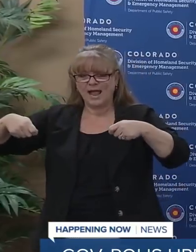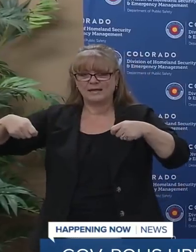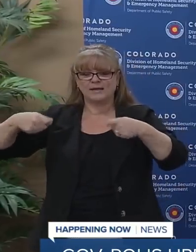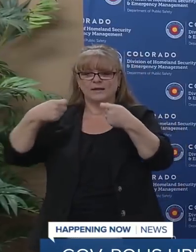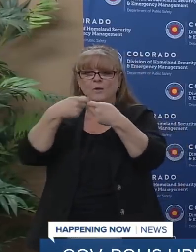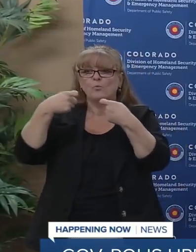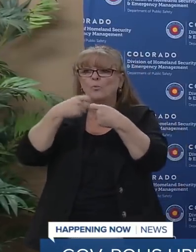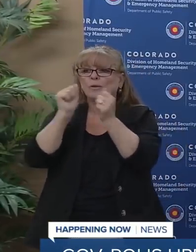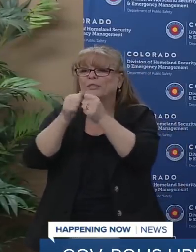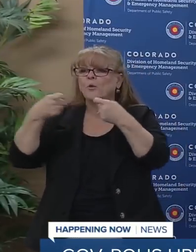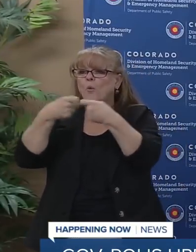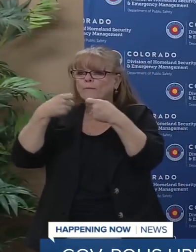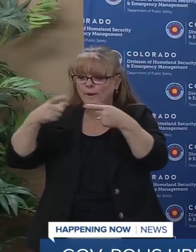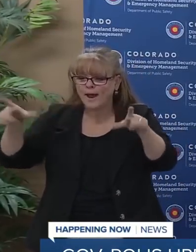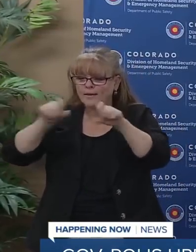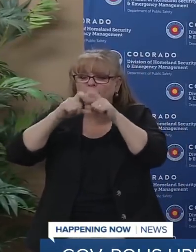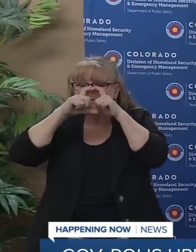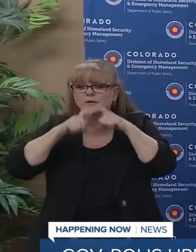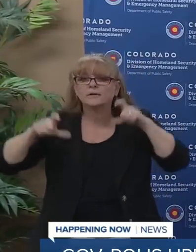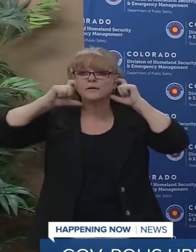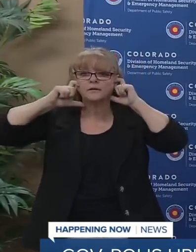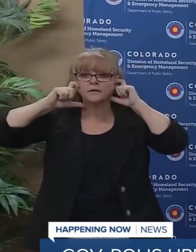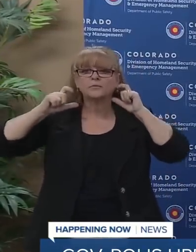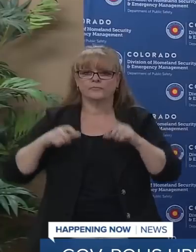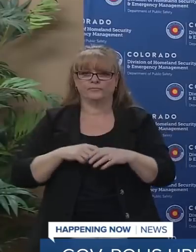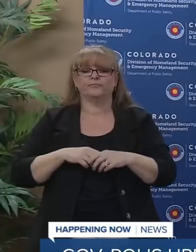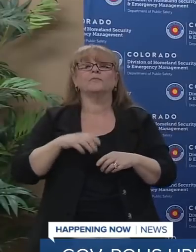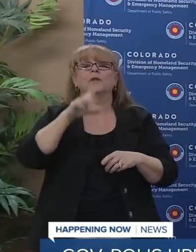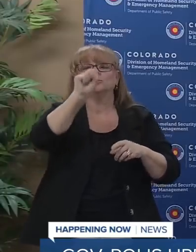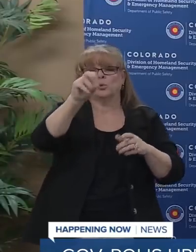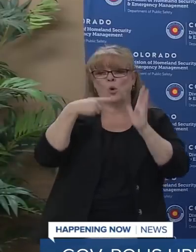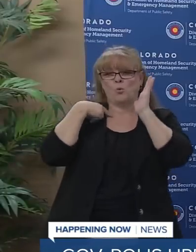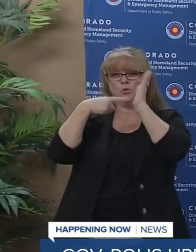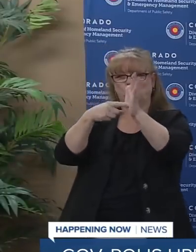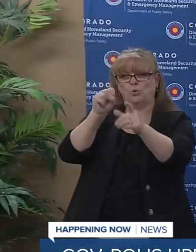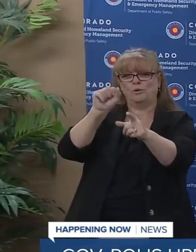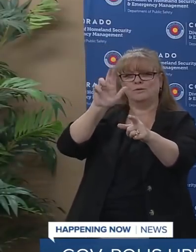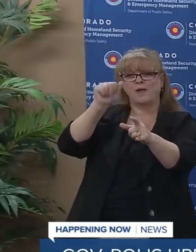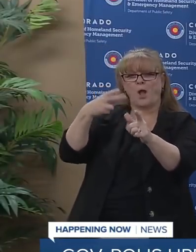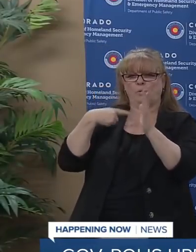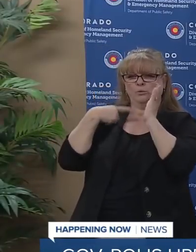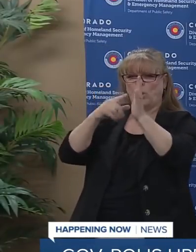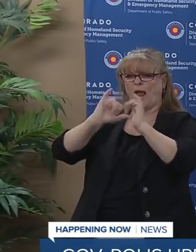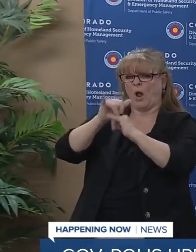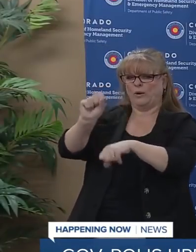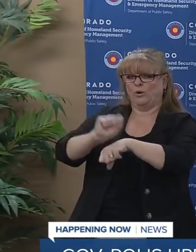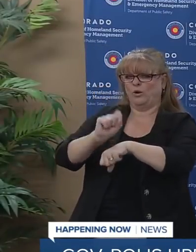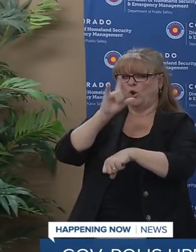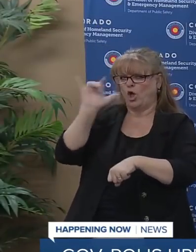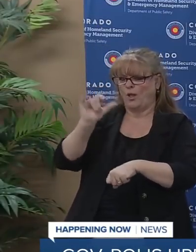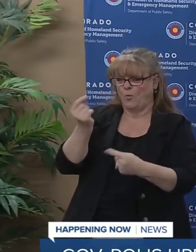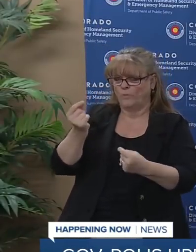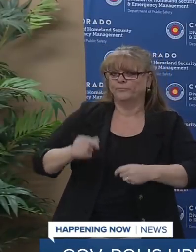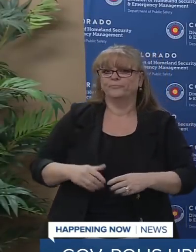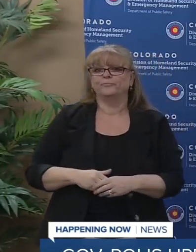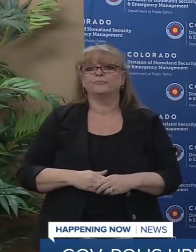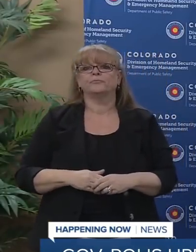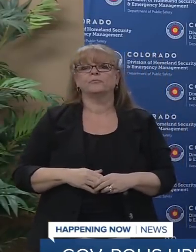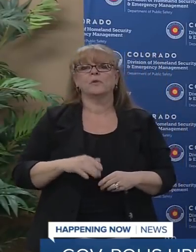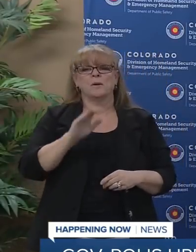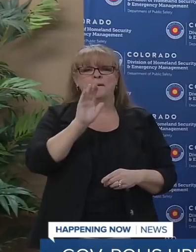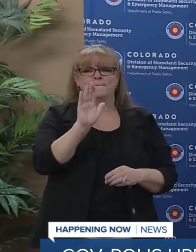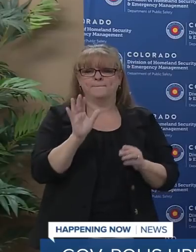show that there's really every reason to use these non-medical face masks as a precaution. Wearing something